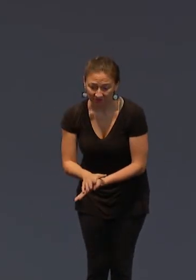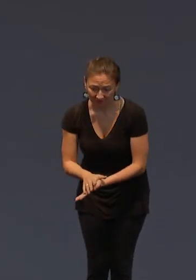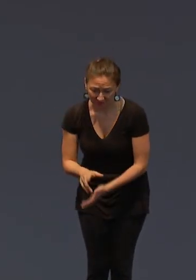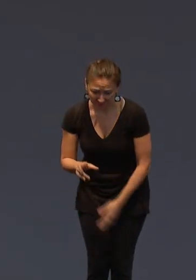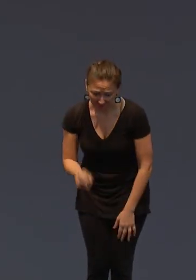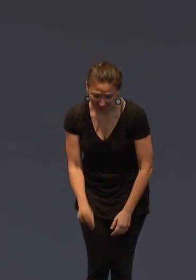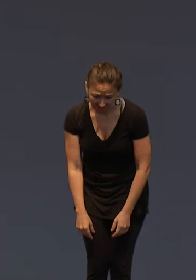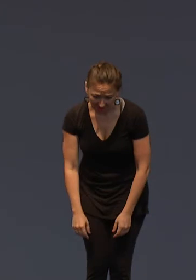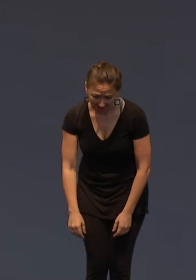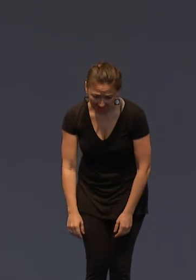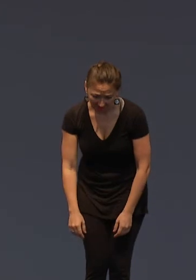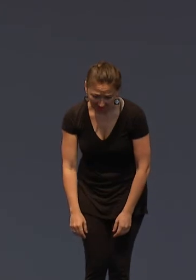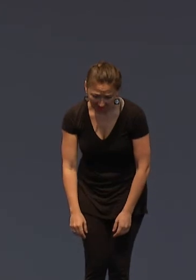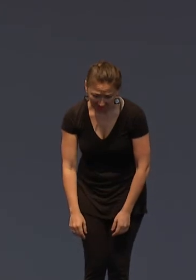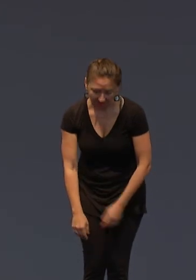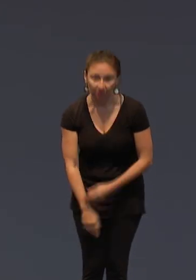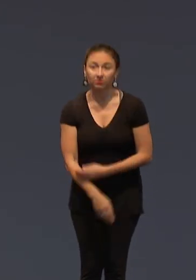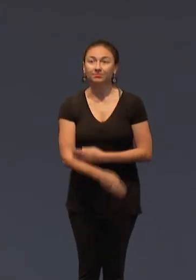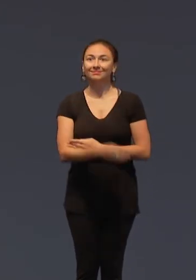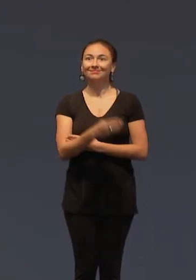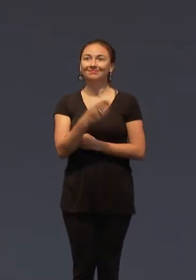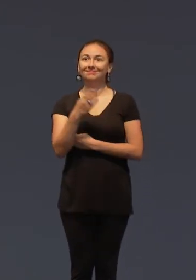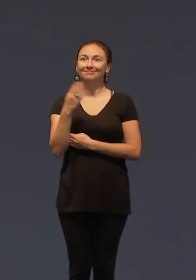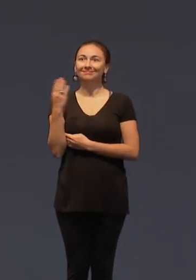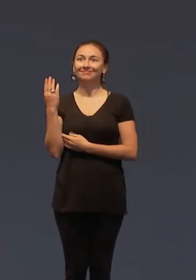Oh, I gotta go back to school with no doll.